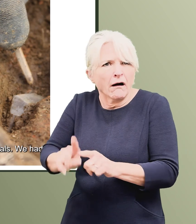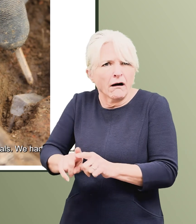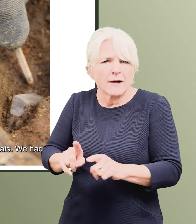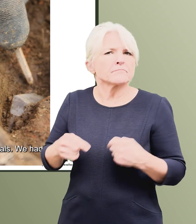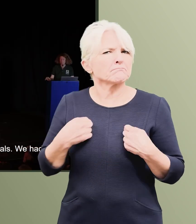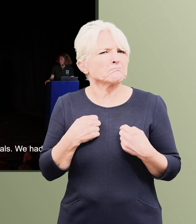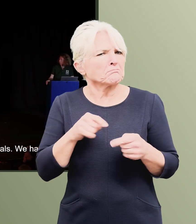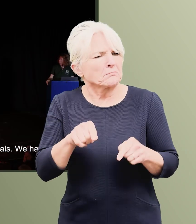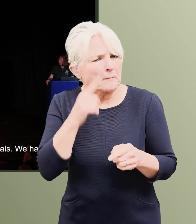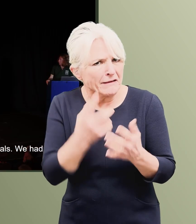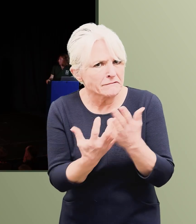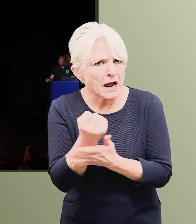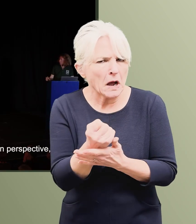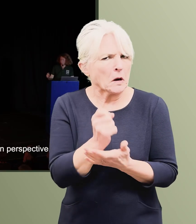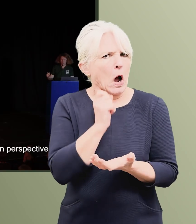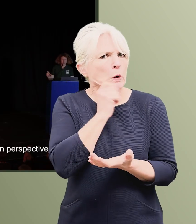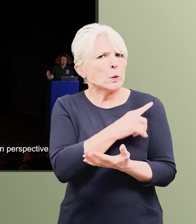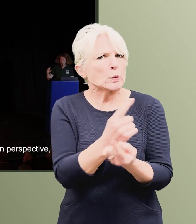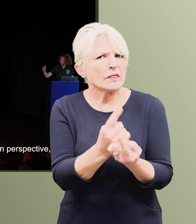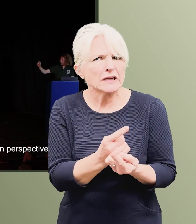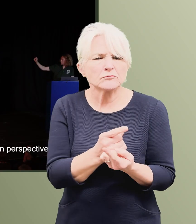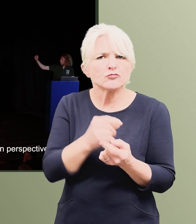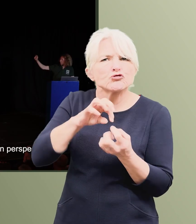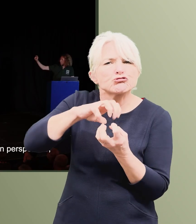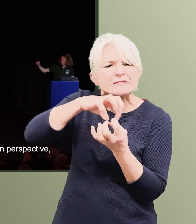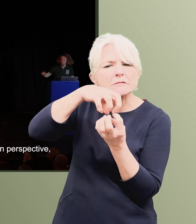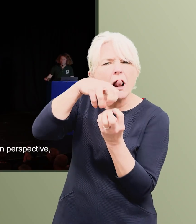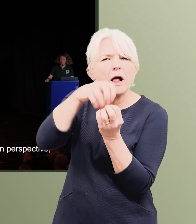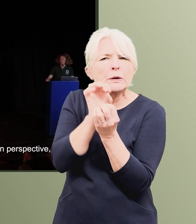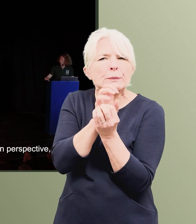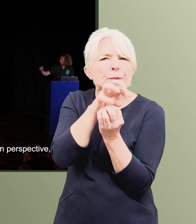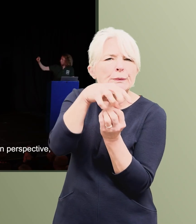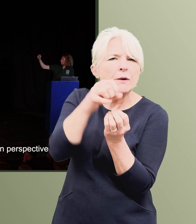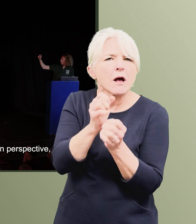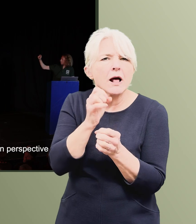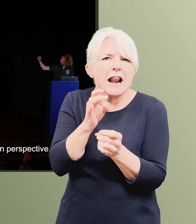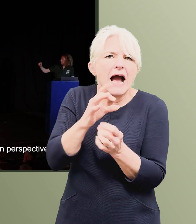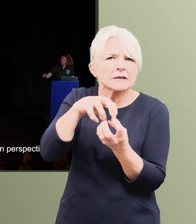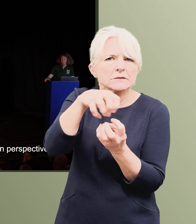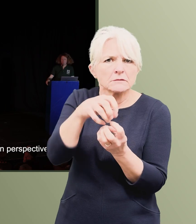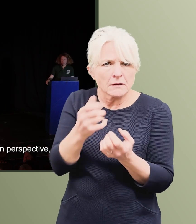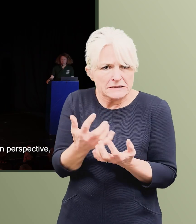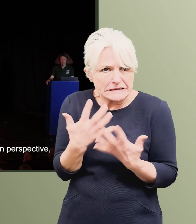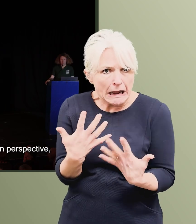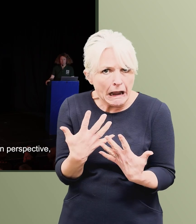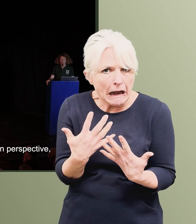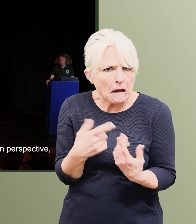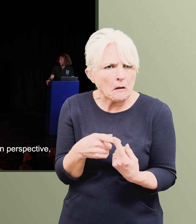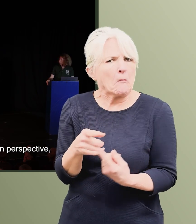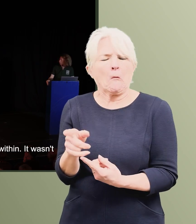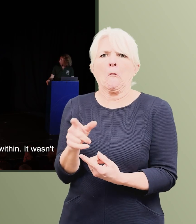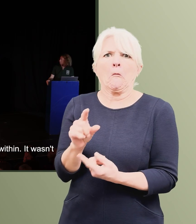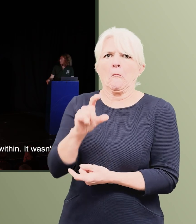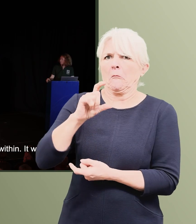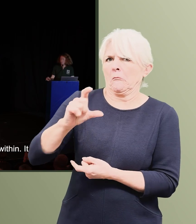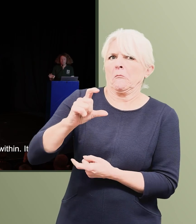crystals. We had about 10 crystals within the pit. These were pretty big, and that's my finger, so to put it in perspective. They're about 1.5 inches